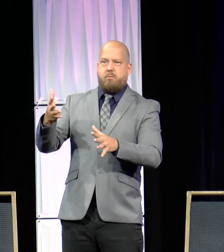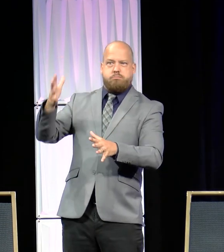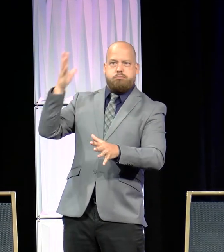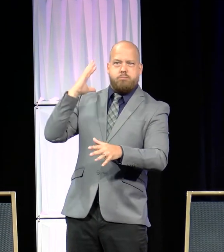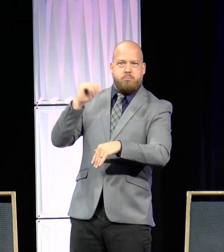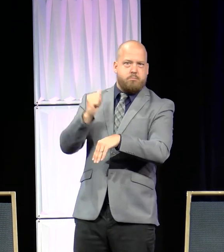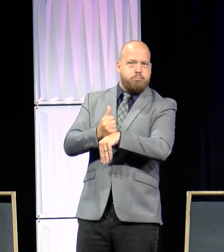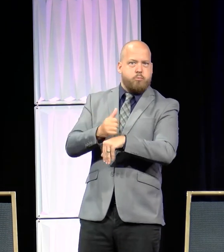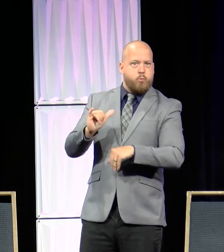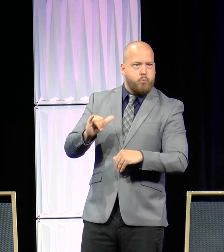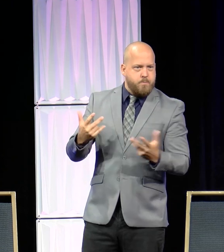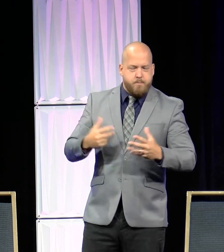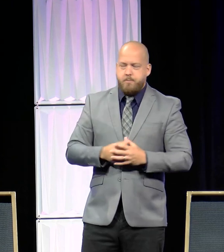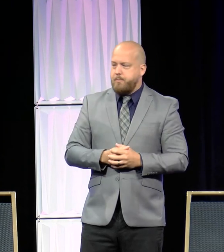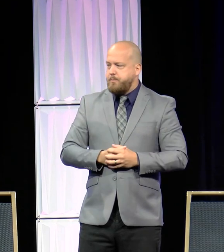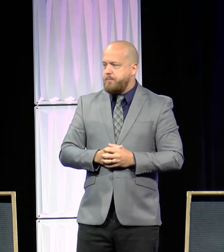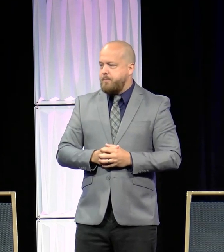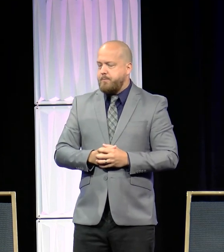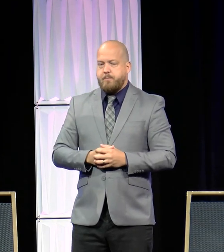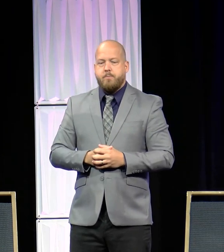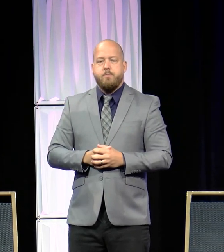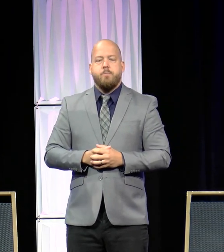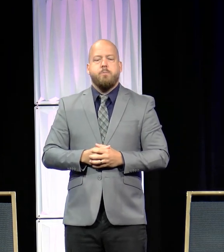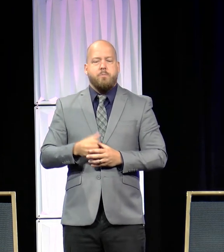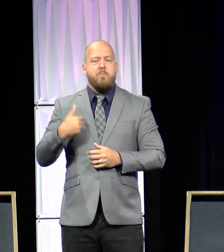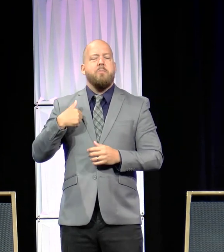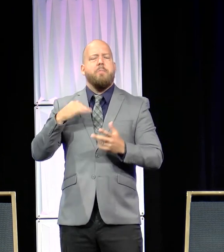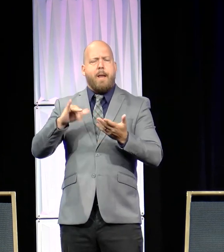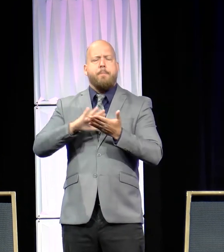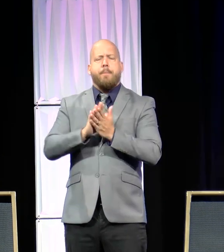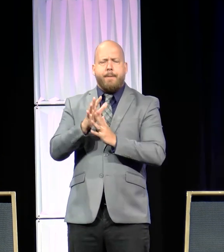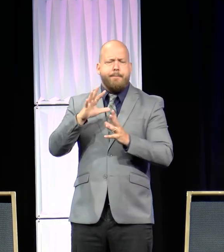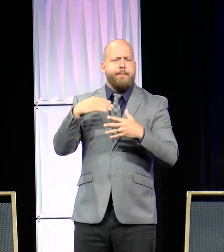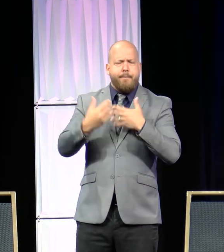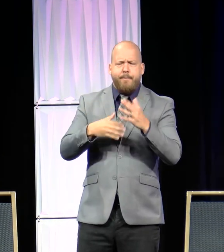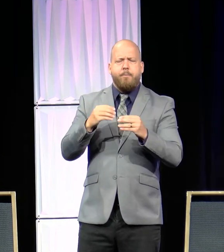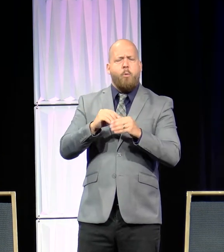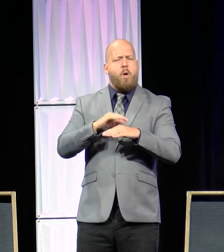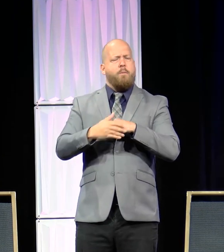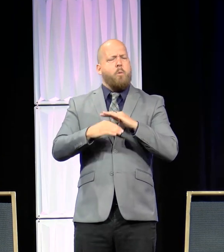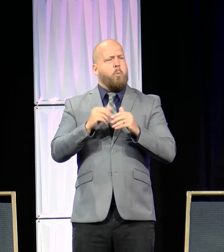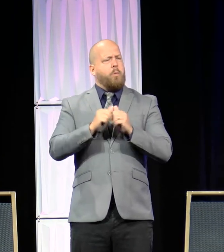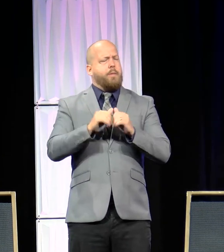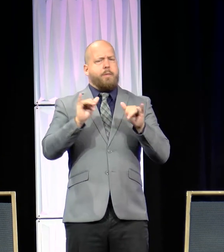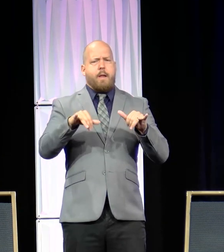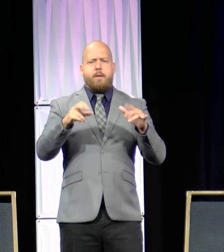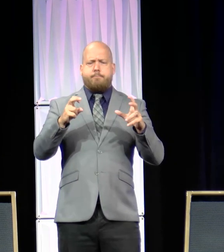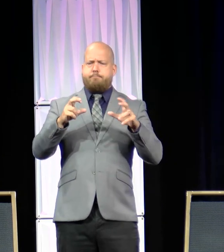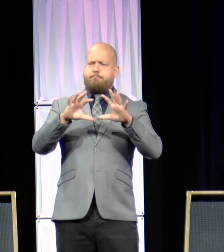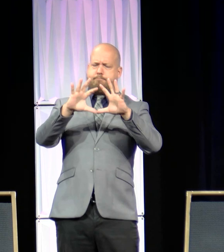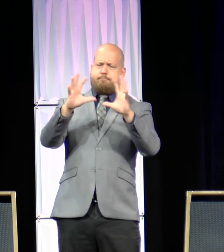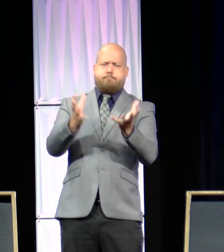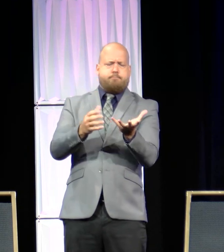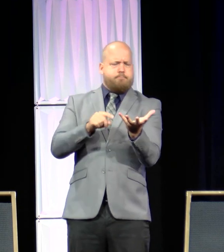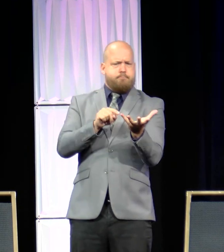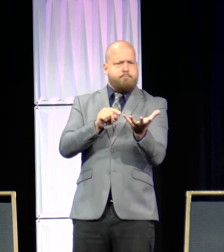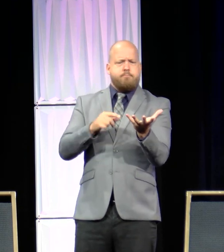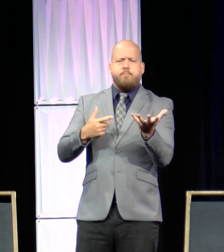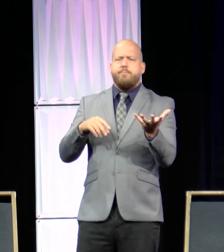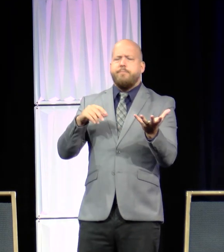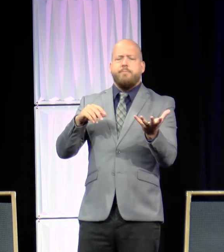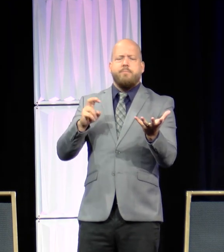I've been getting real comfortable with the whole concept of let's give folks their flowers